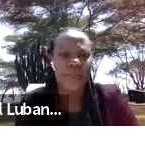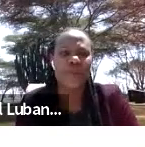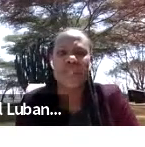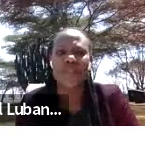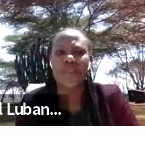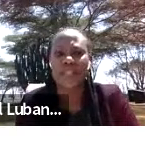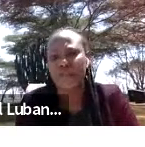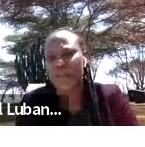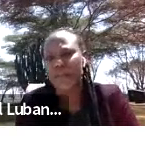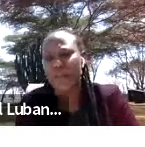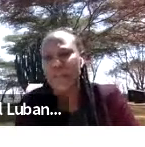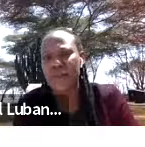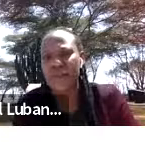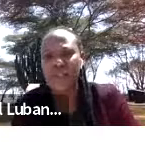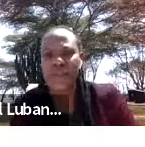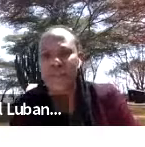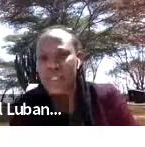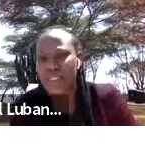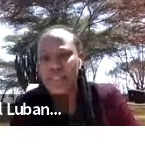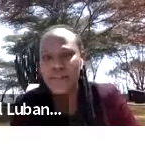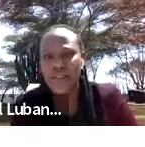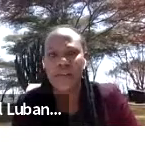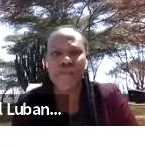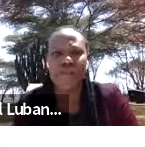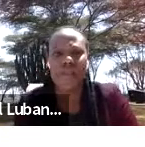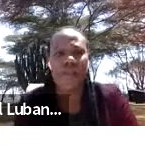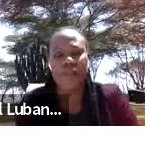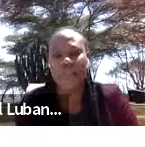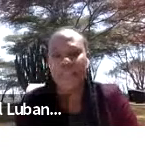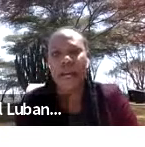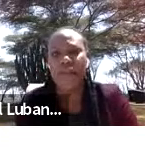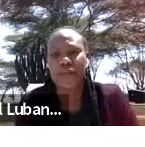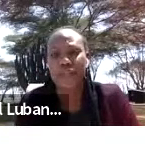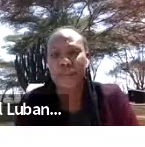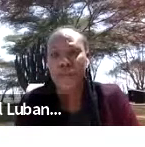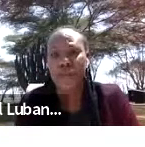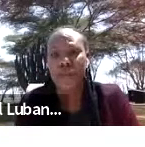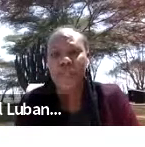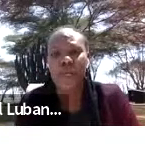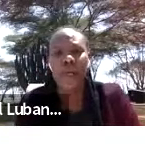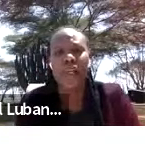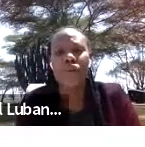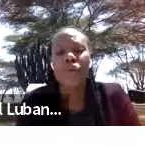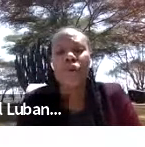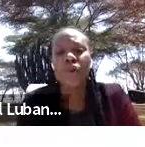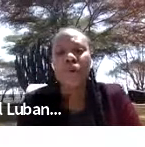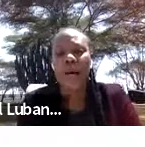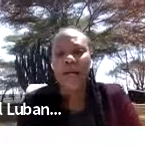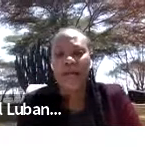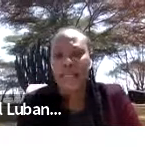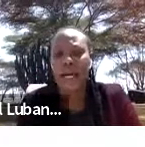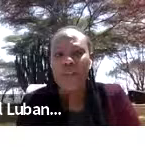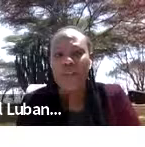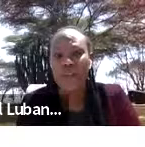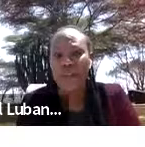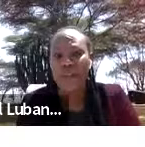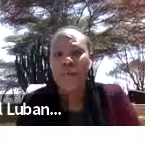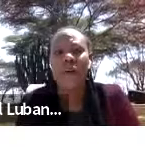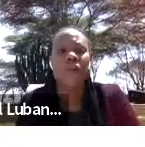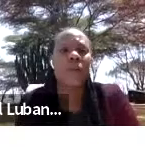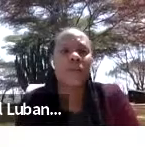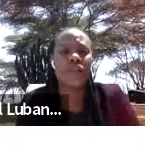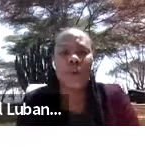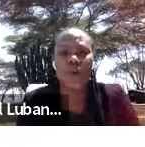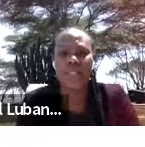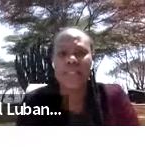basically nutrition-specific interventions and nutrition-sensitive interventions, and all these kind of just contribute into who you are as an adult, your